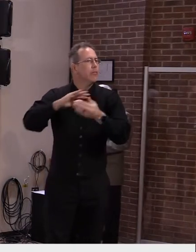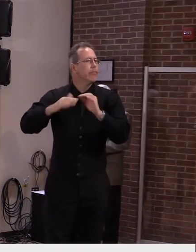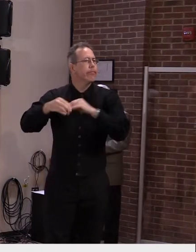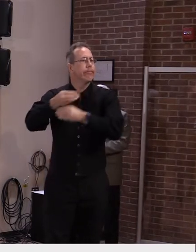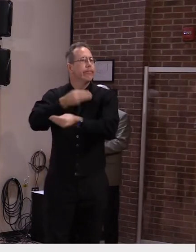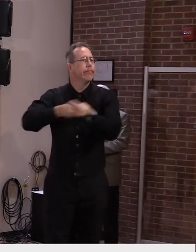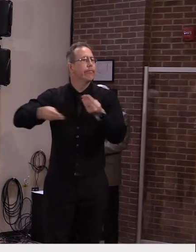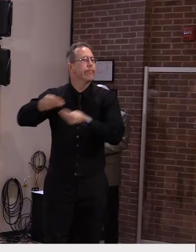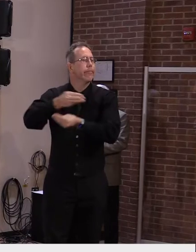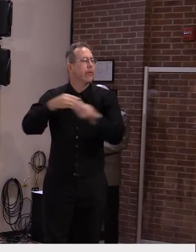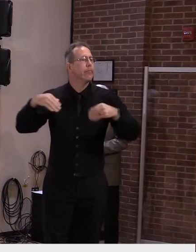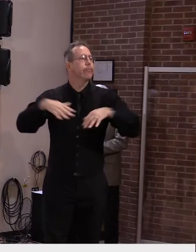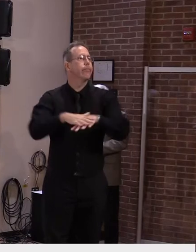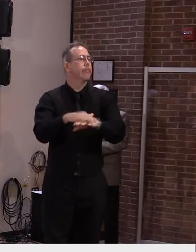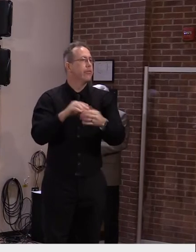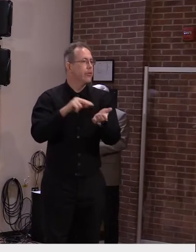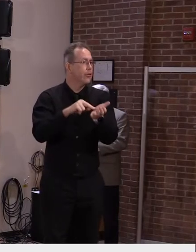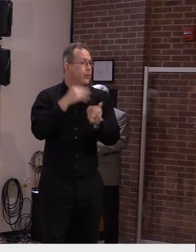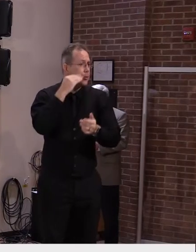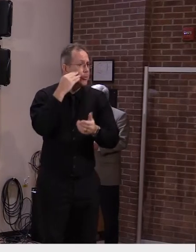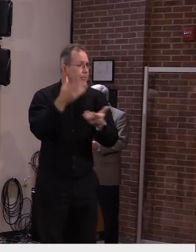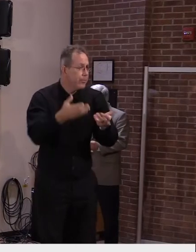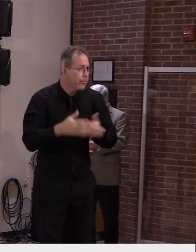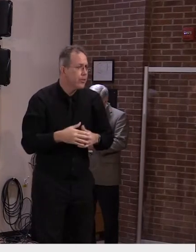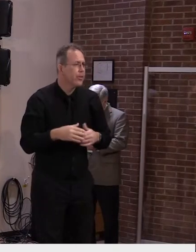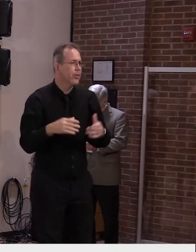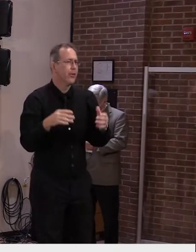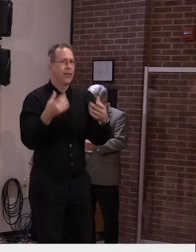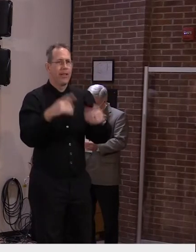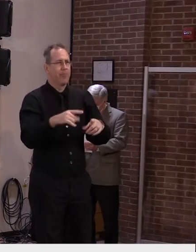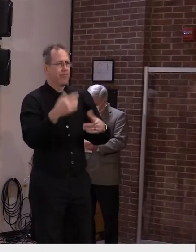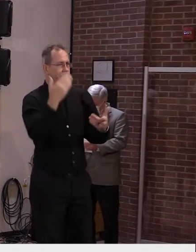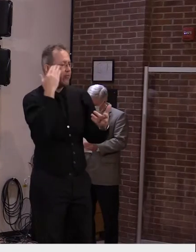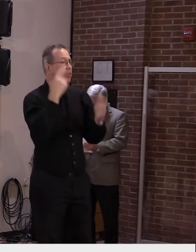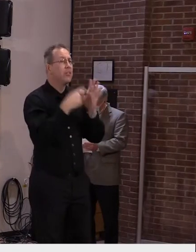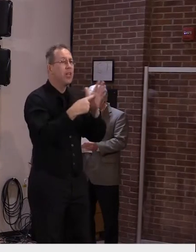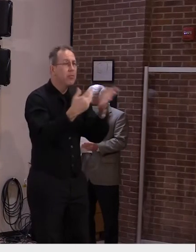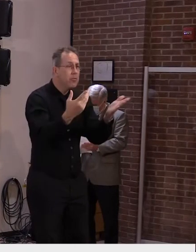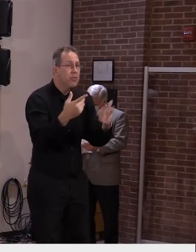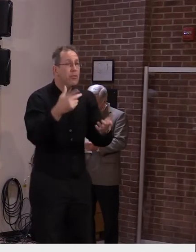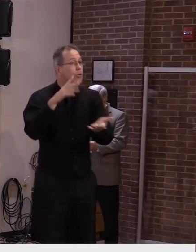higher. It shows up in places that we don't want